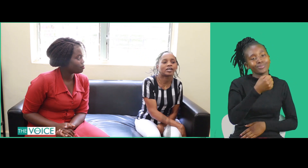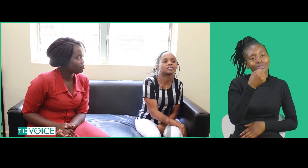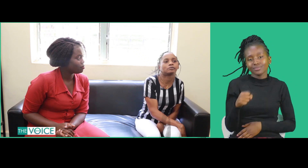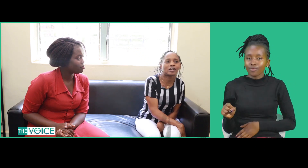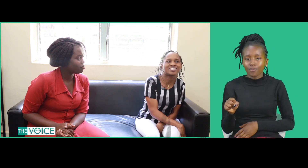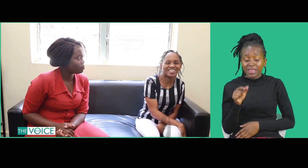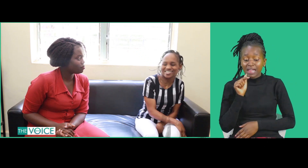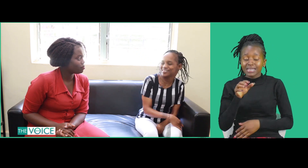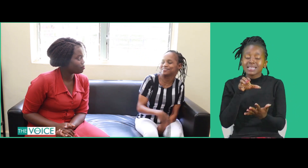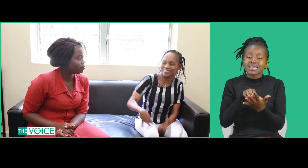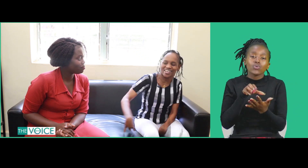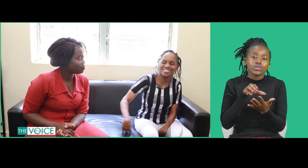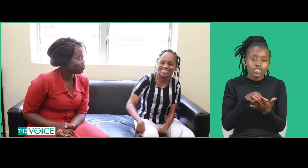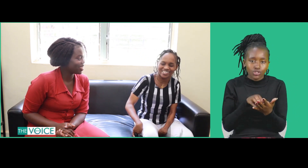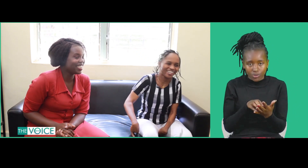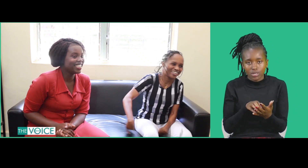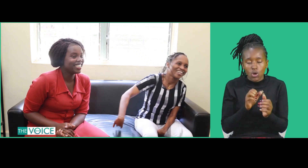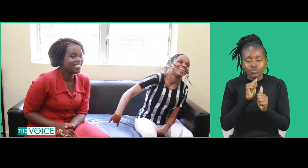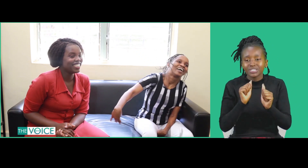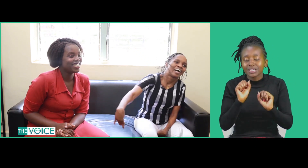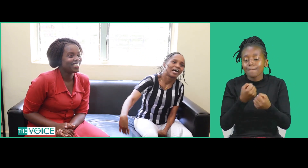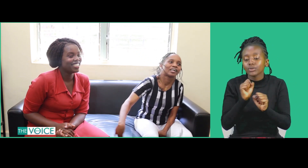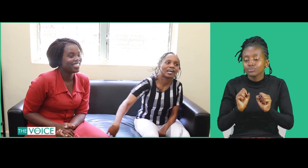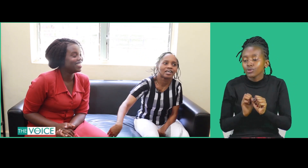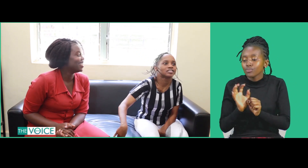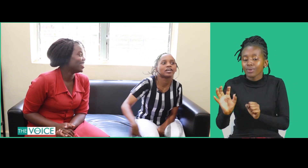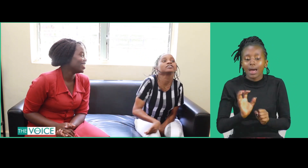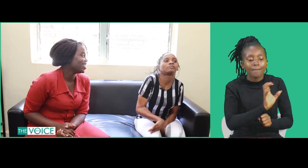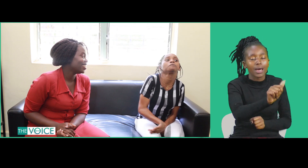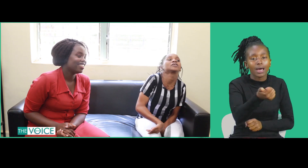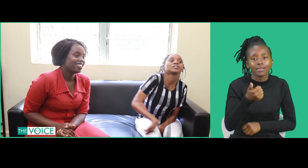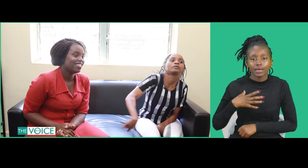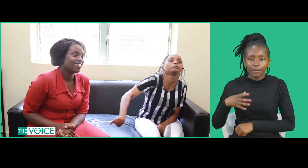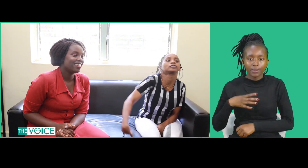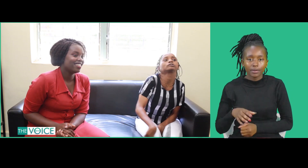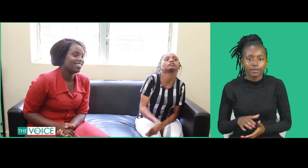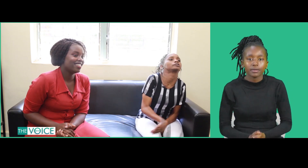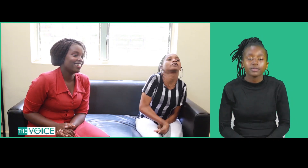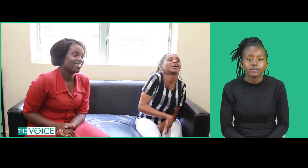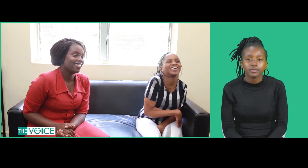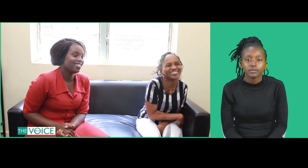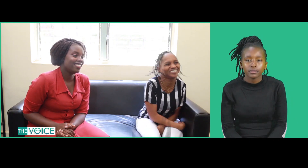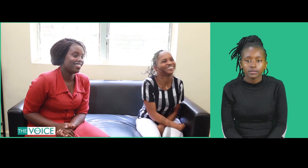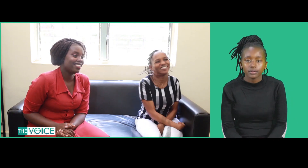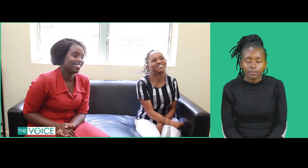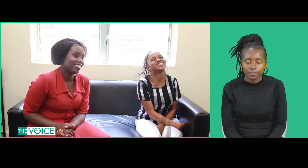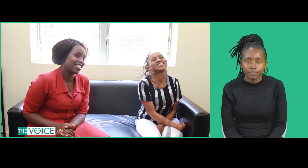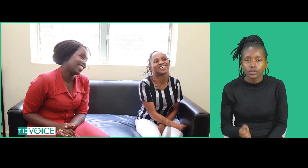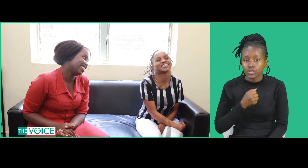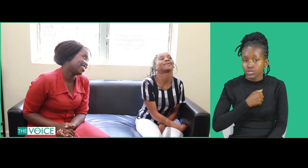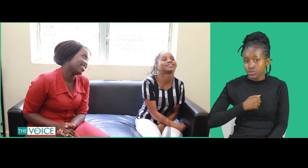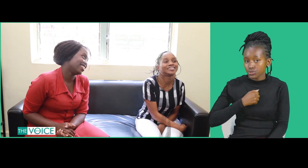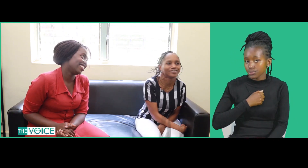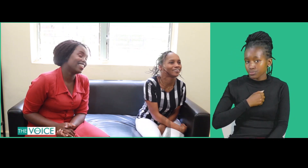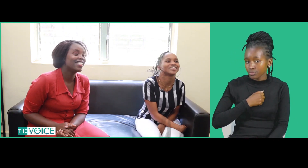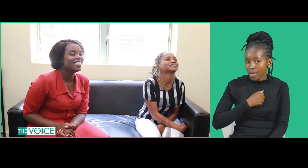Now, as we are sitting with Fidelis here, I can't transform my speech to her. No, it's